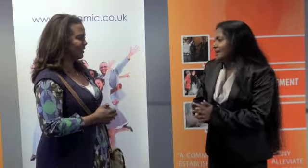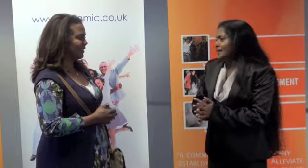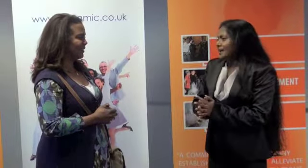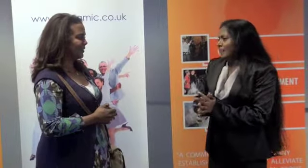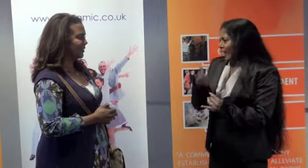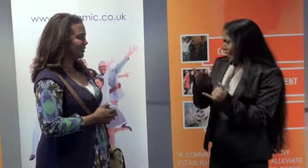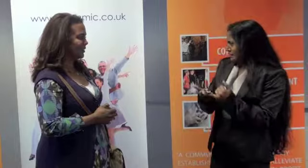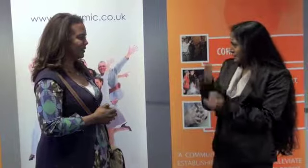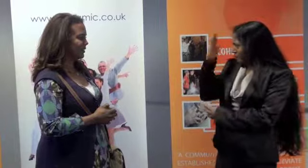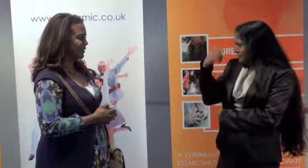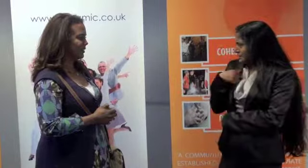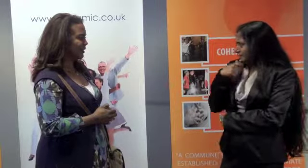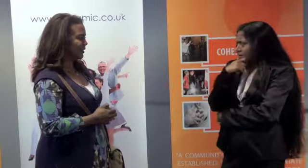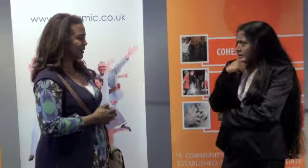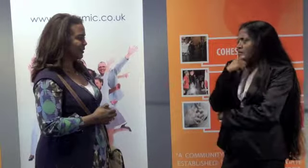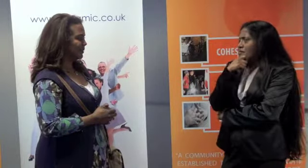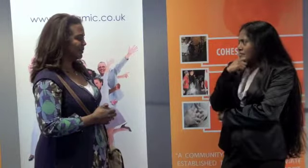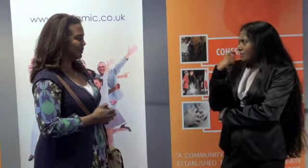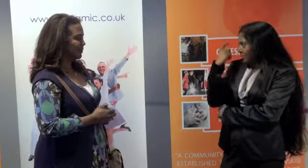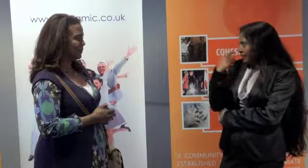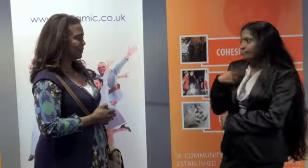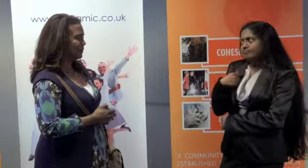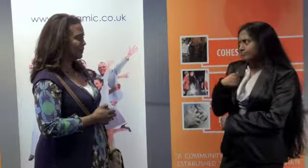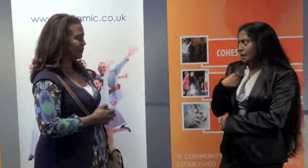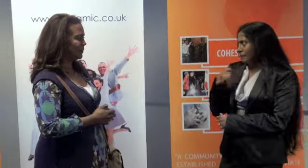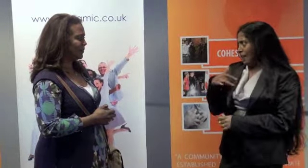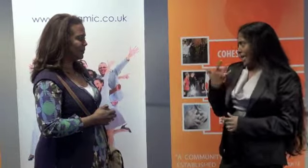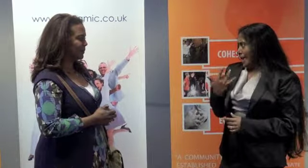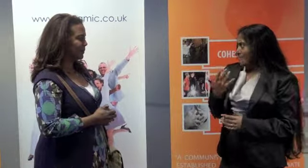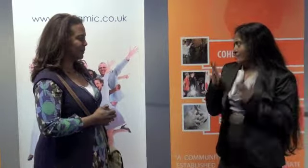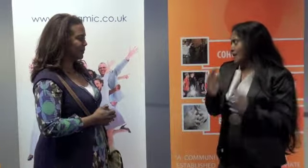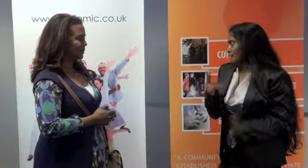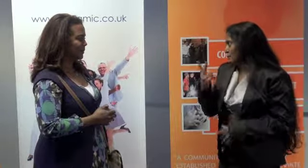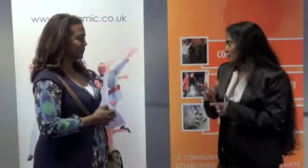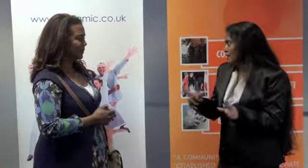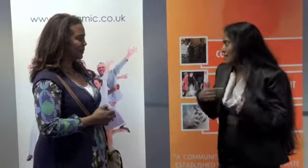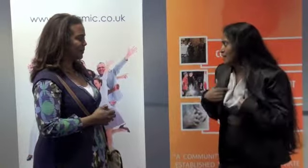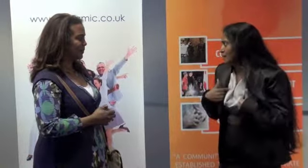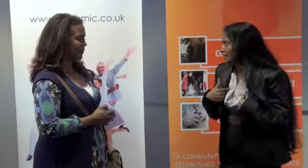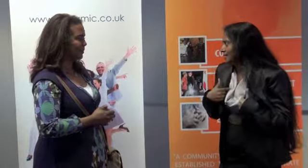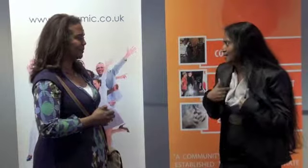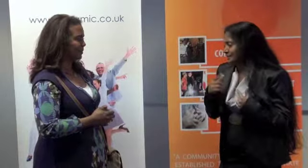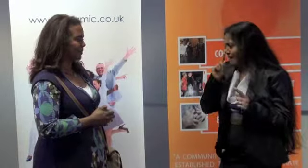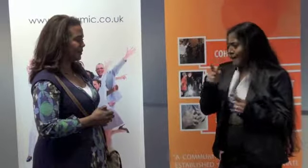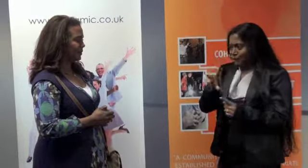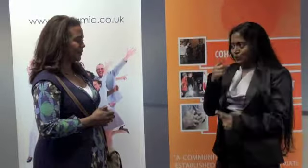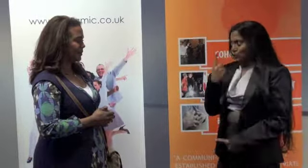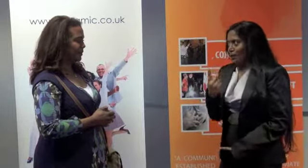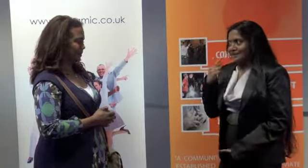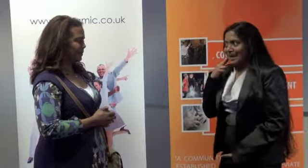went smoothly. At the end, I looked back and I thought to myself, my life has been split into 2,